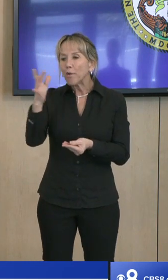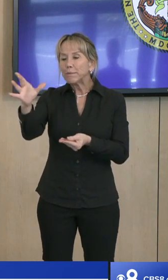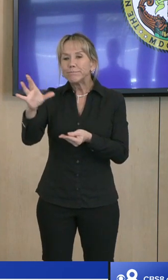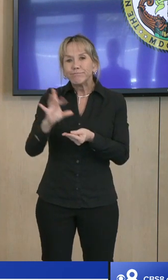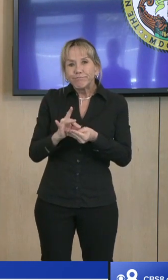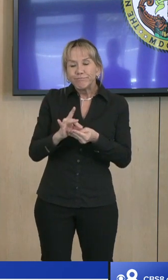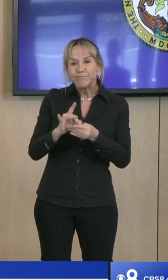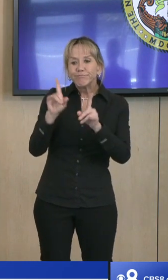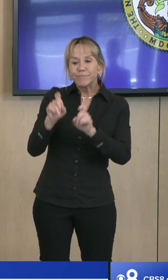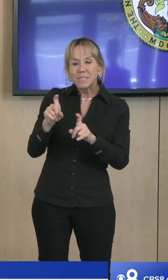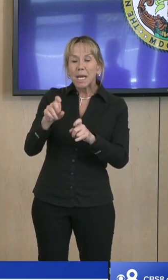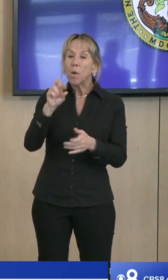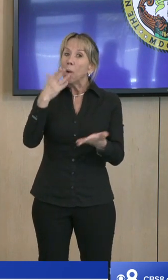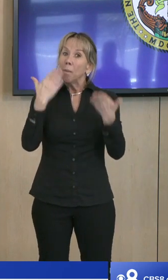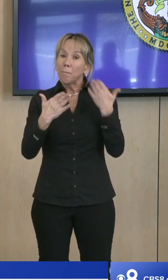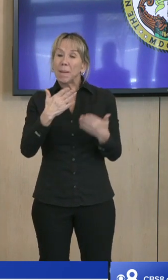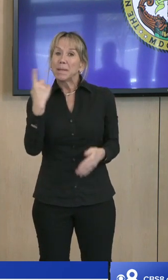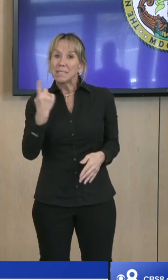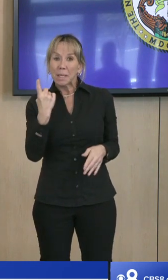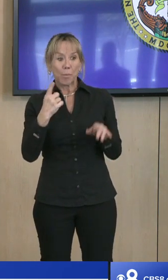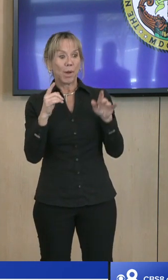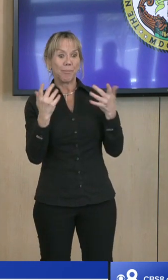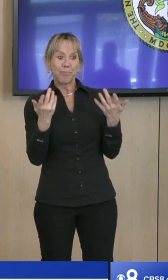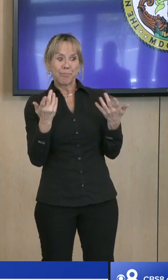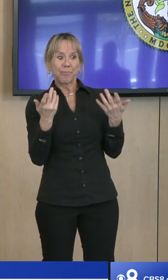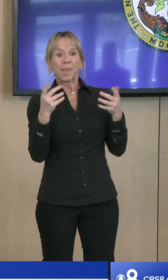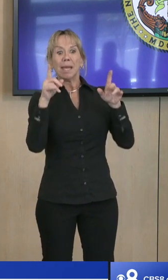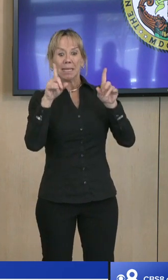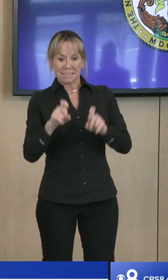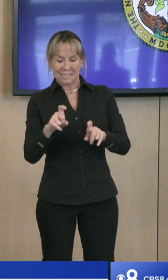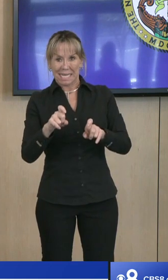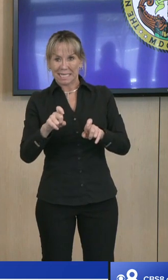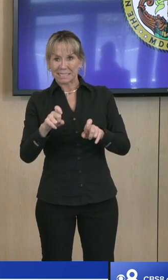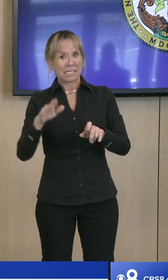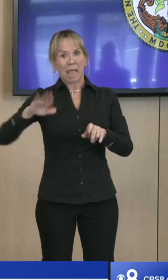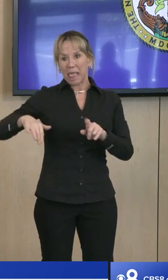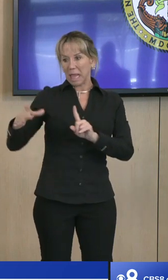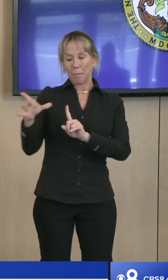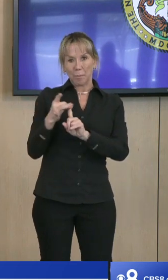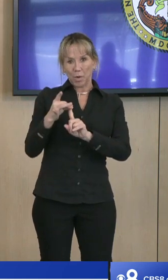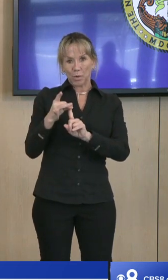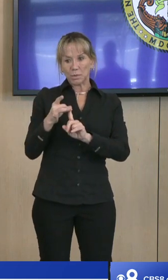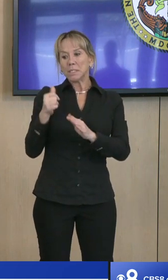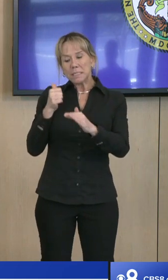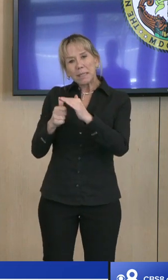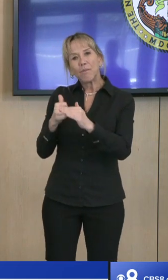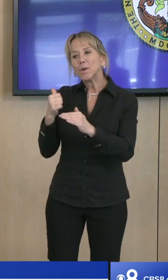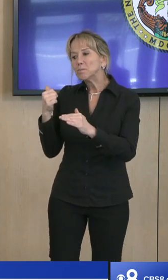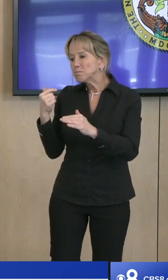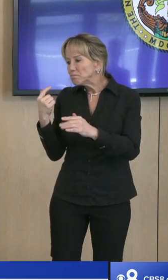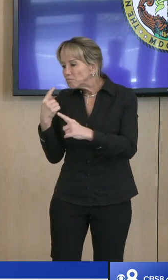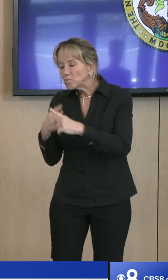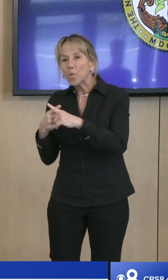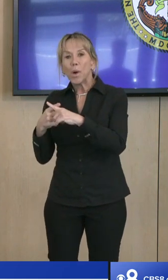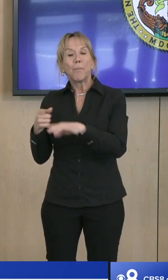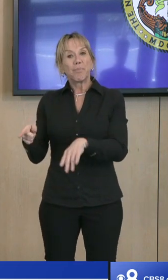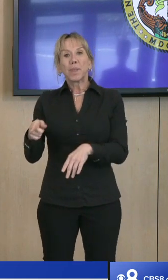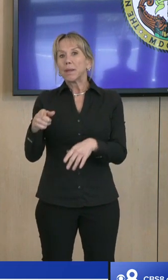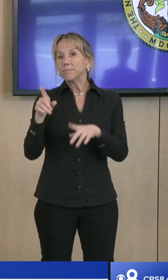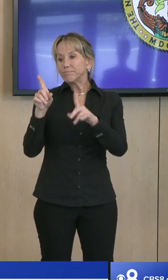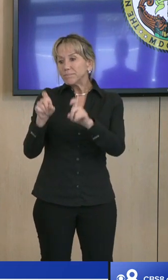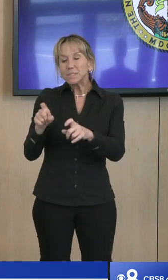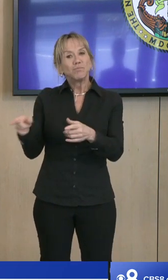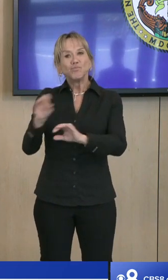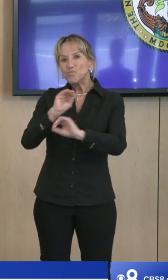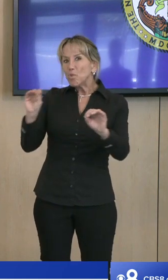don't have symptoms. So sometimes people are exposed and they're concerned, they're in self-quarantine. They might be sampled for some reason